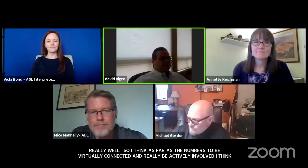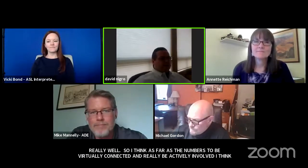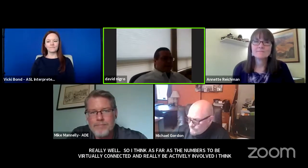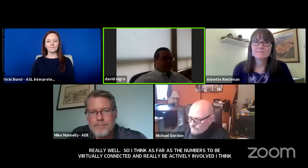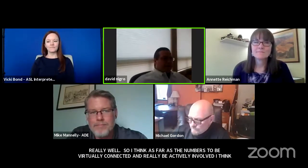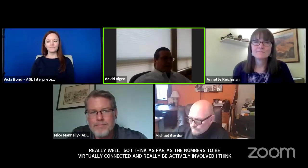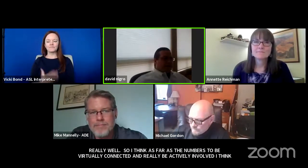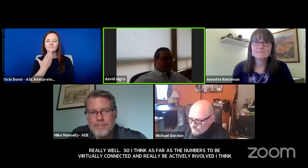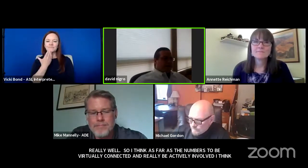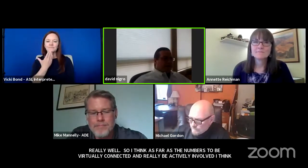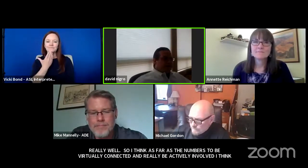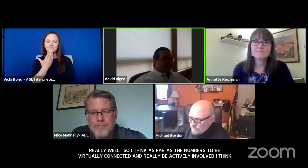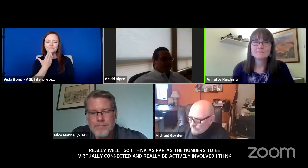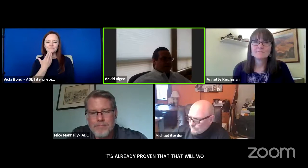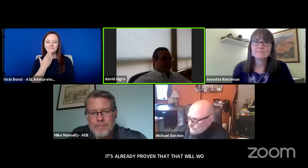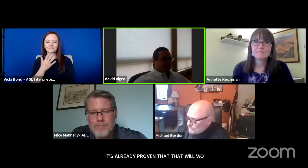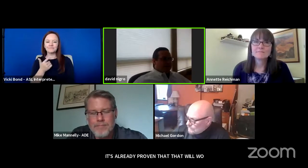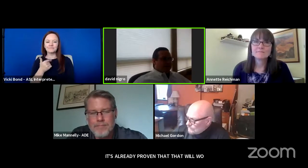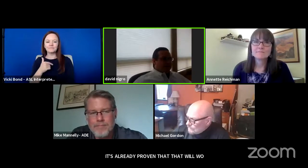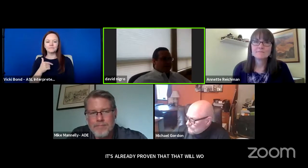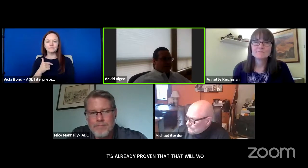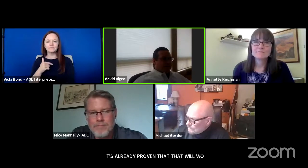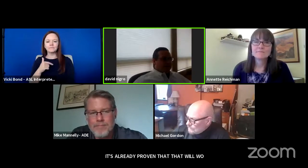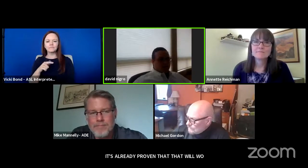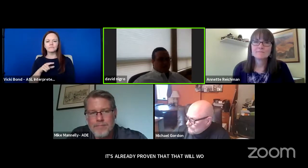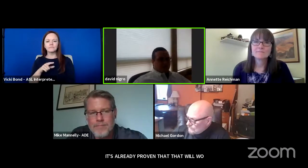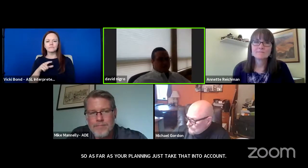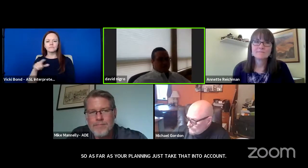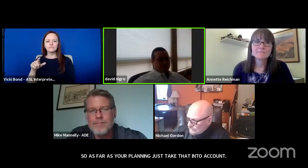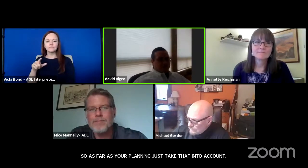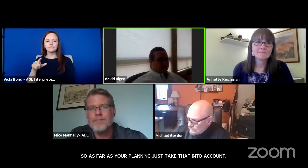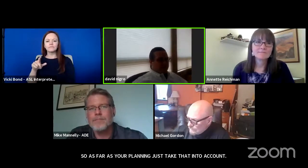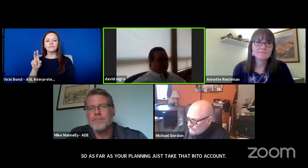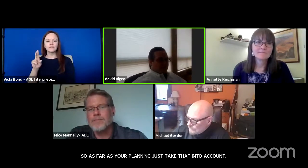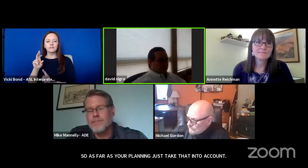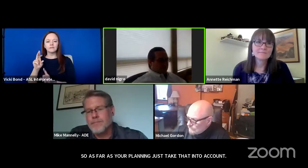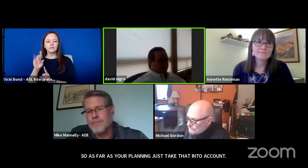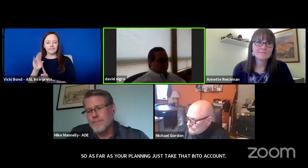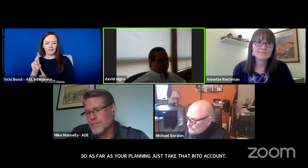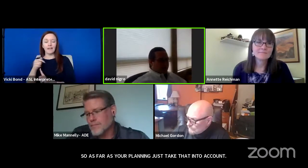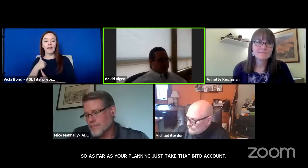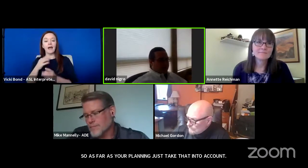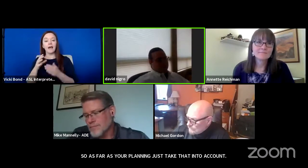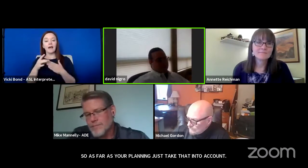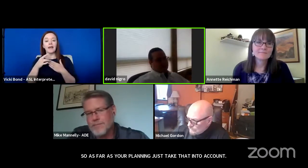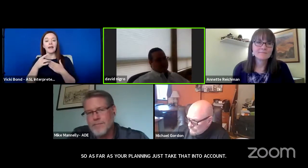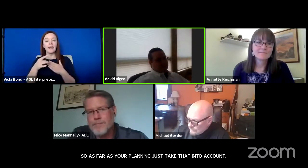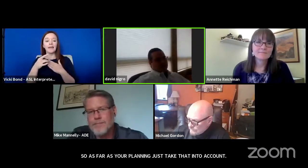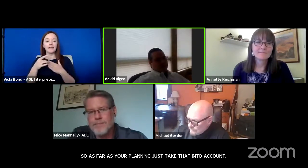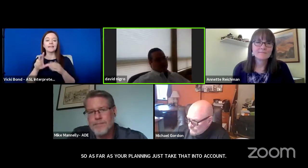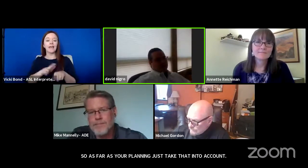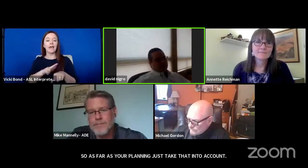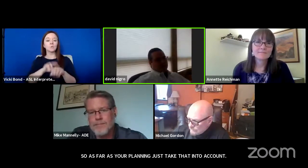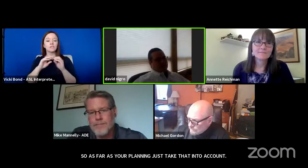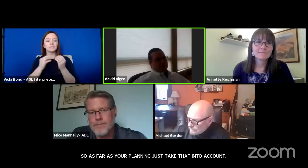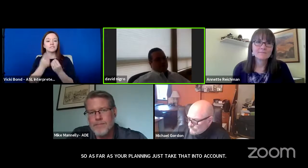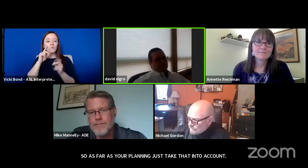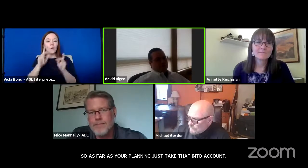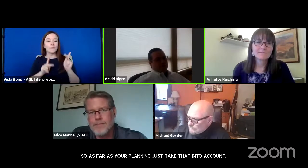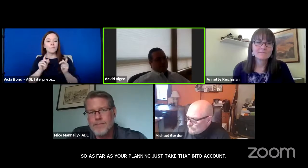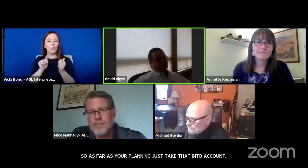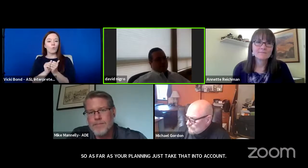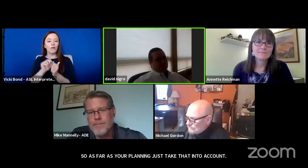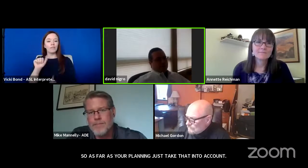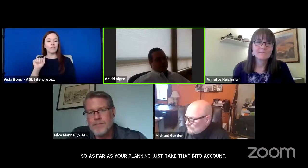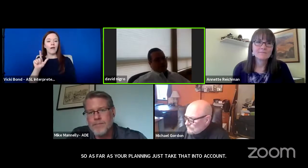Thanks, Mike. And I attended the National Organization for People with Albinism conference a